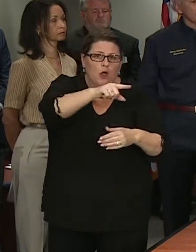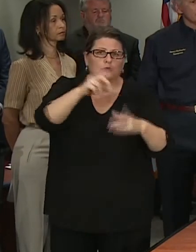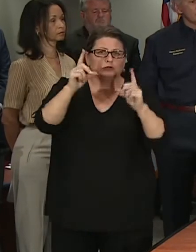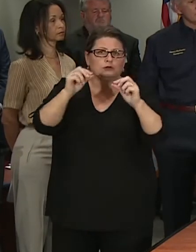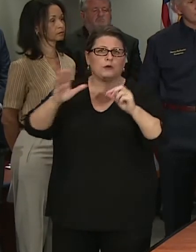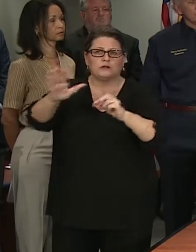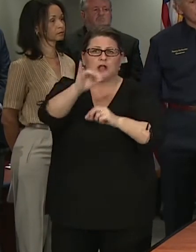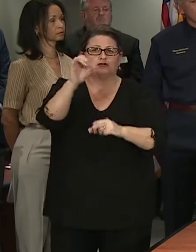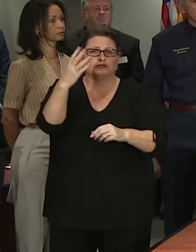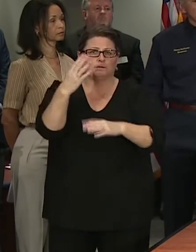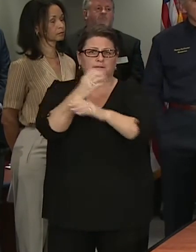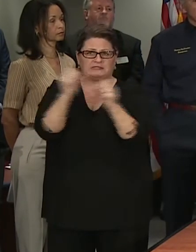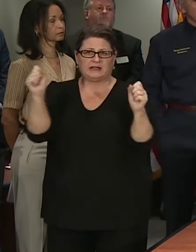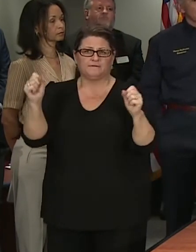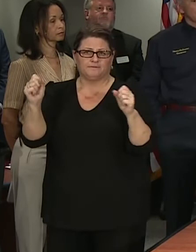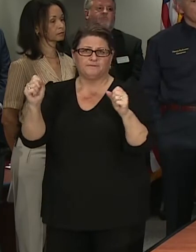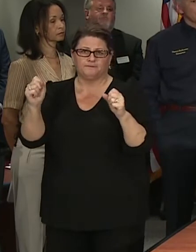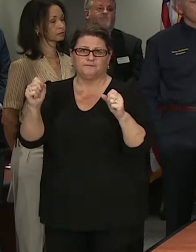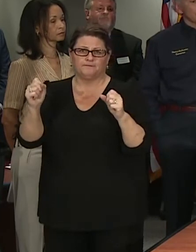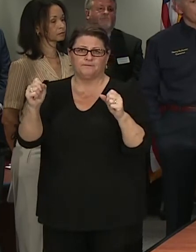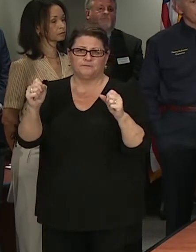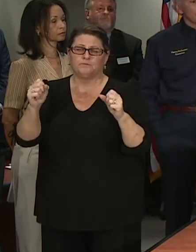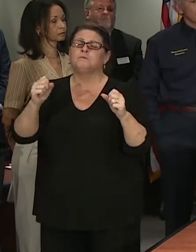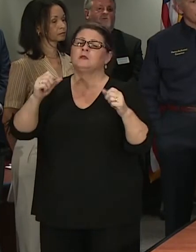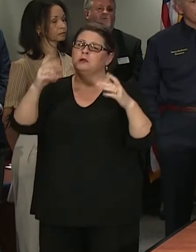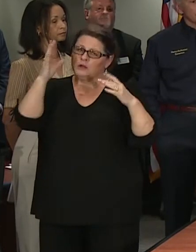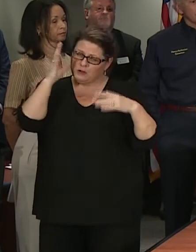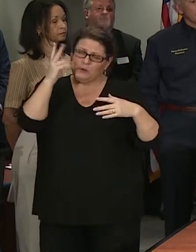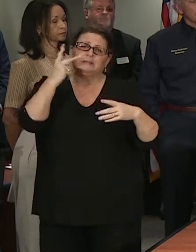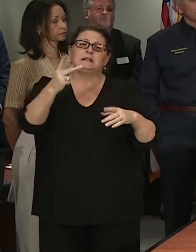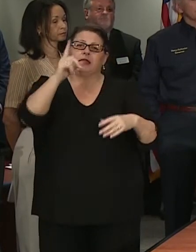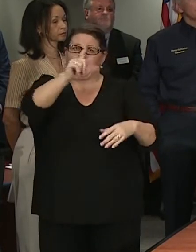these measures are available on our website,